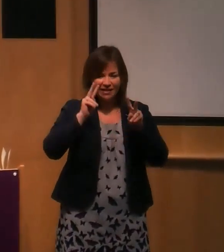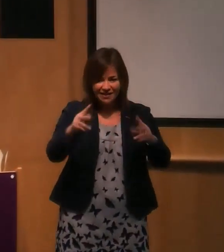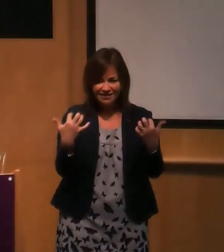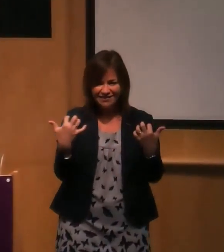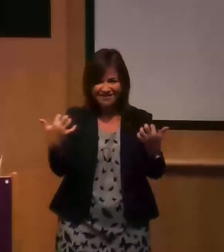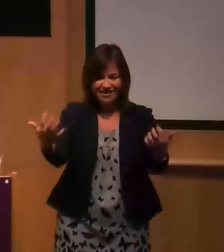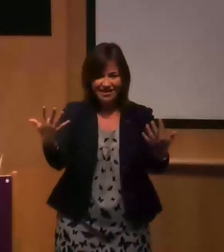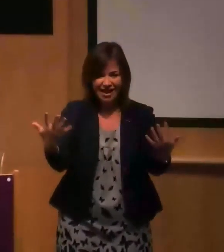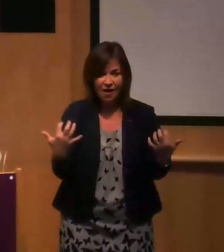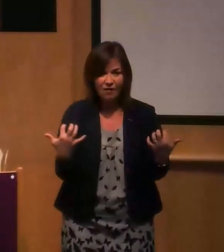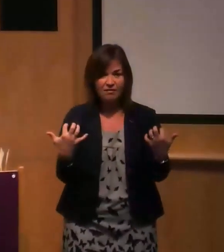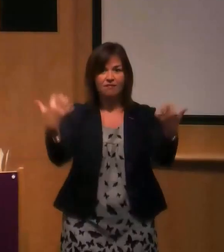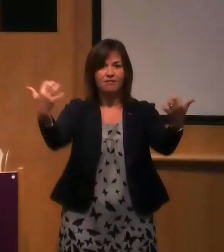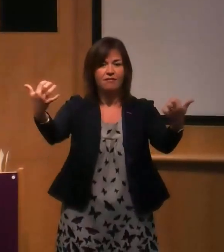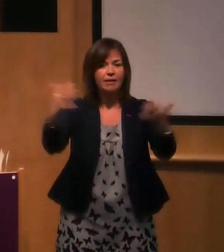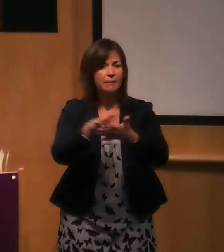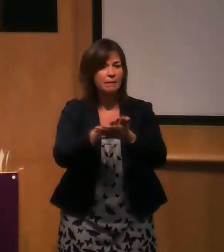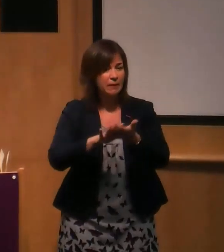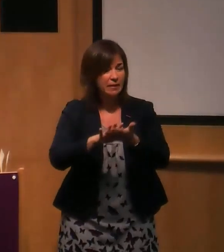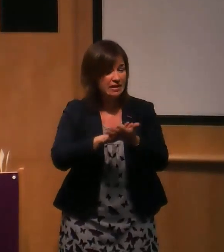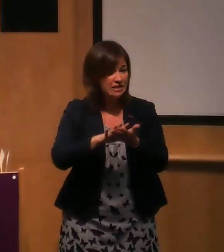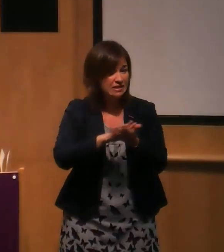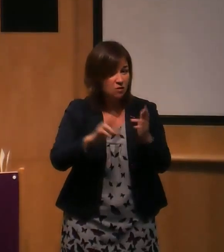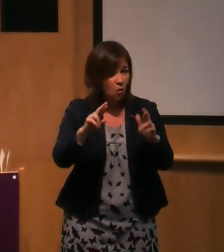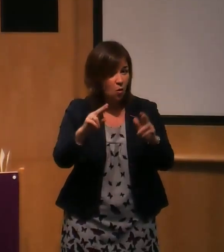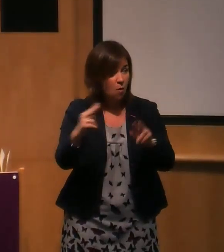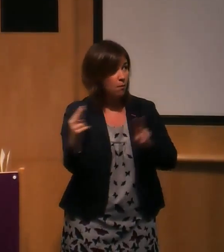please leave by those exits.